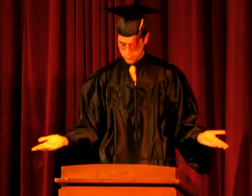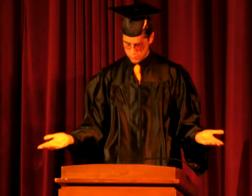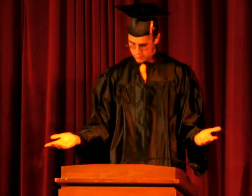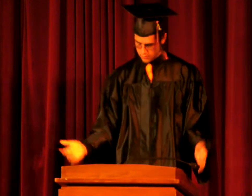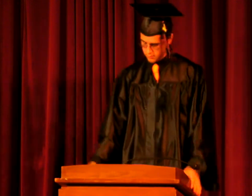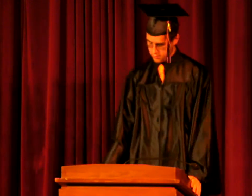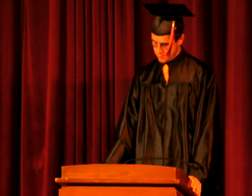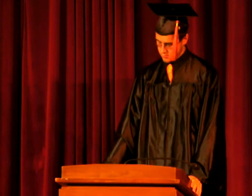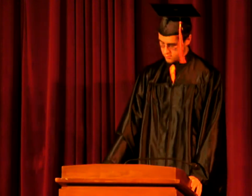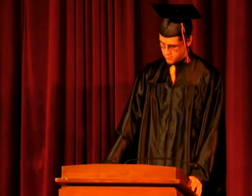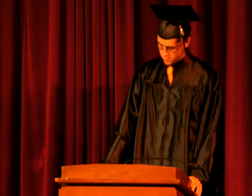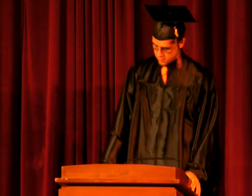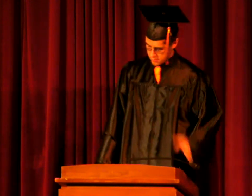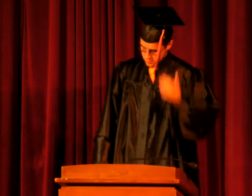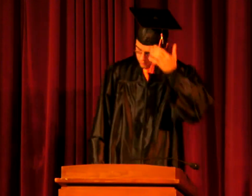You just continue the way you were.